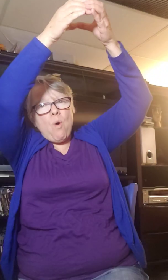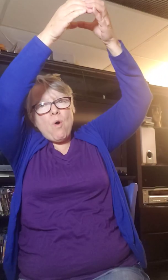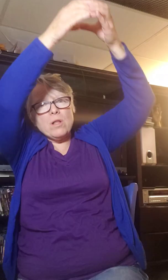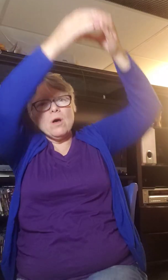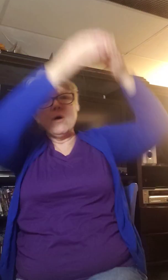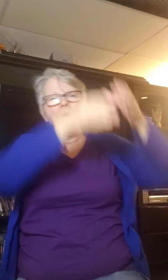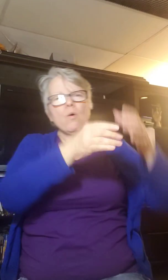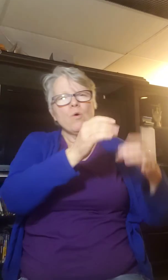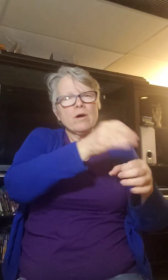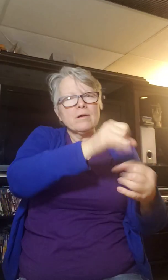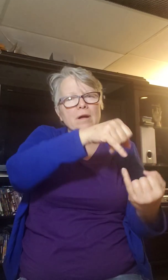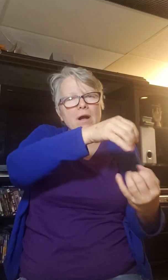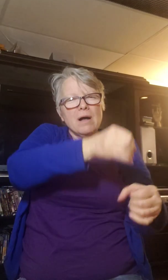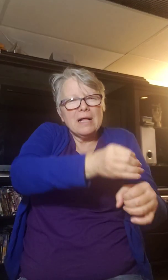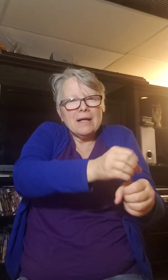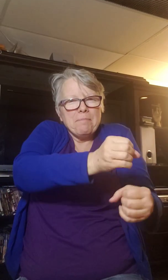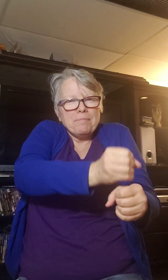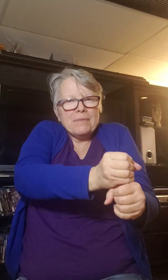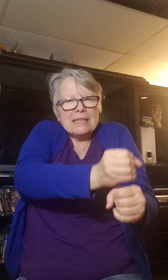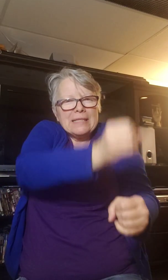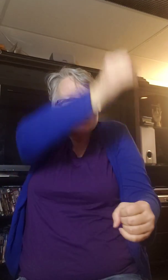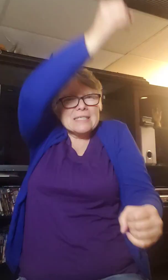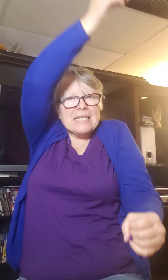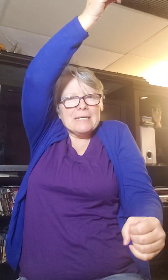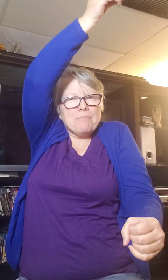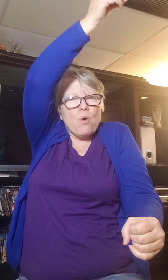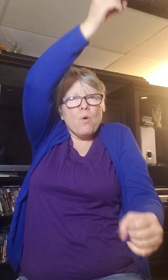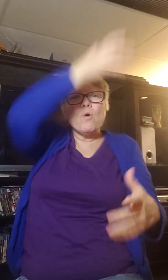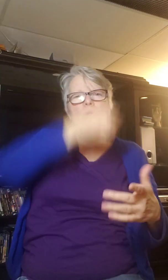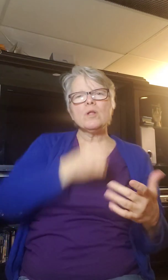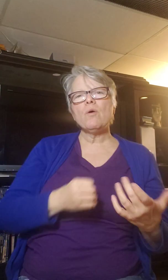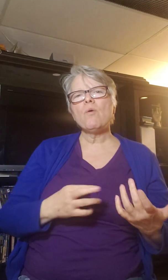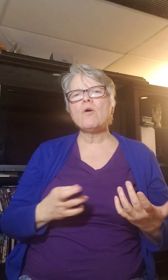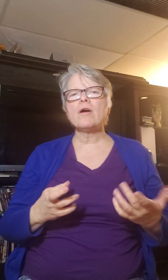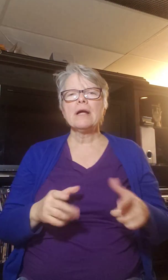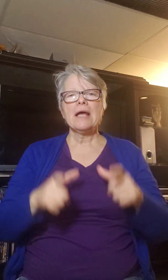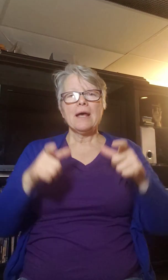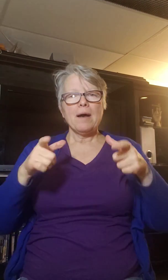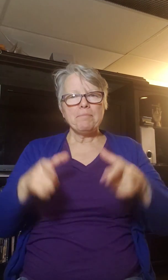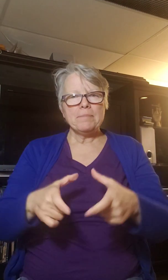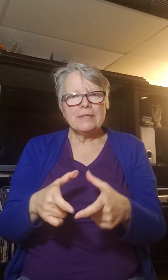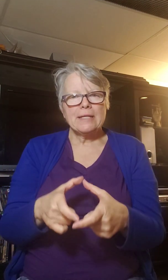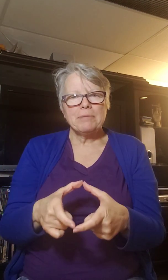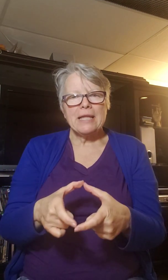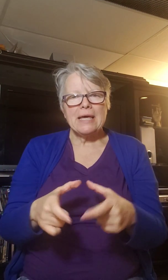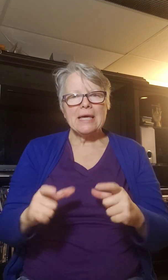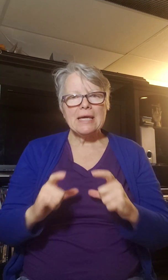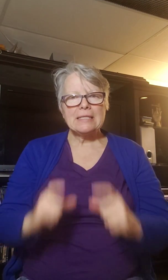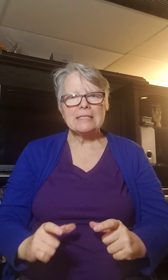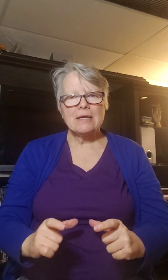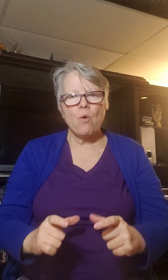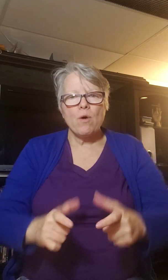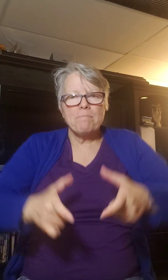pole, or a little skinny pole, or a little plate, or a